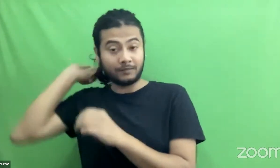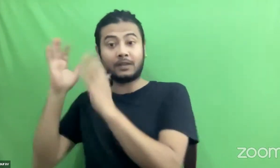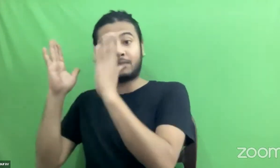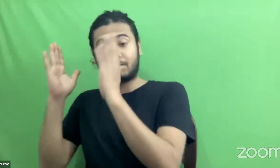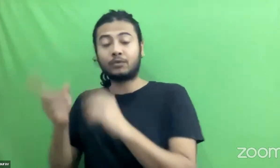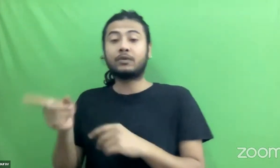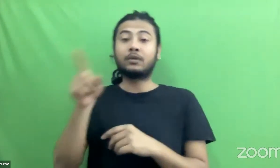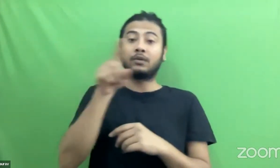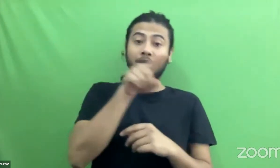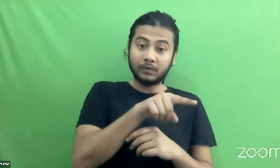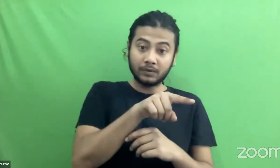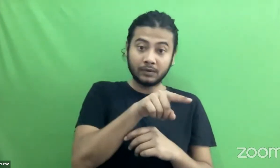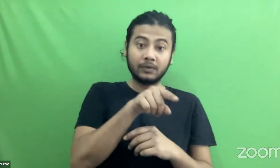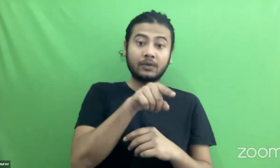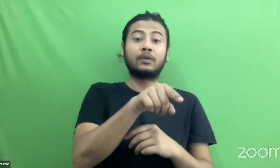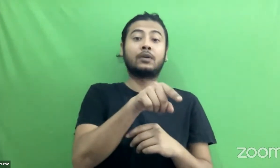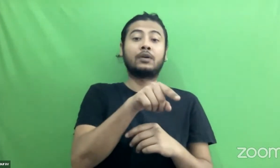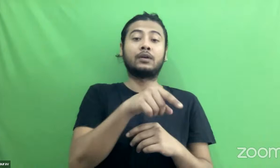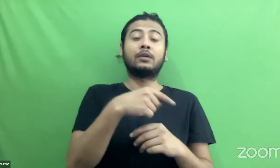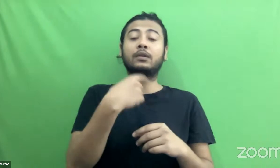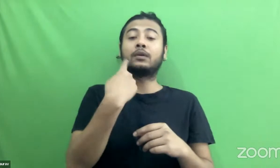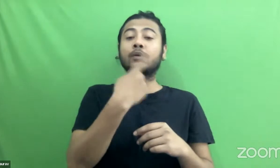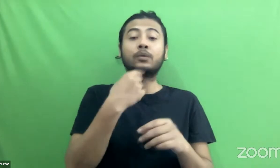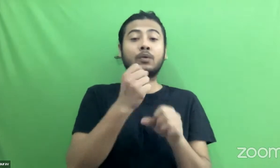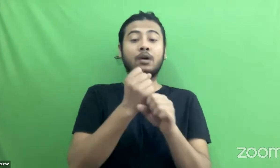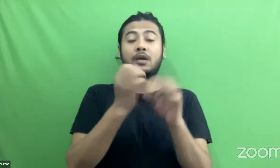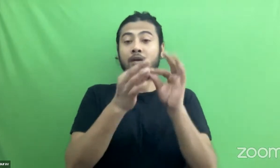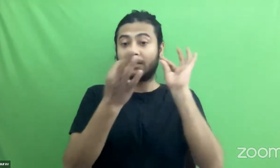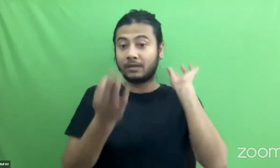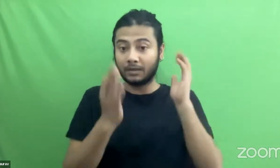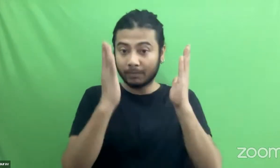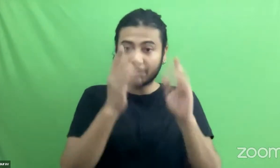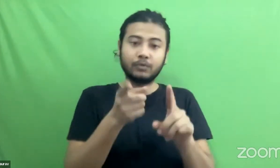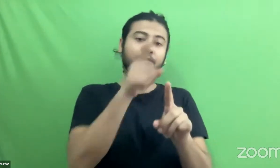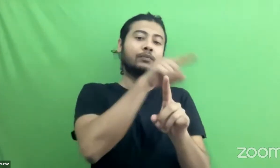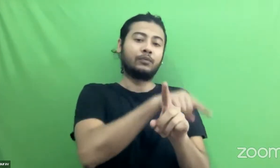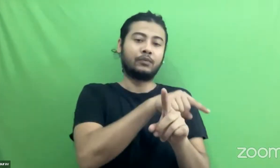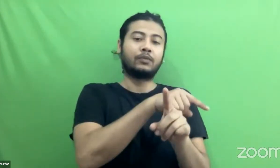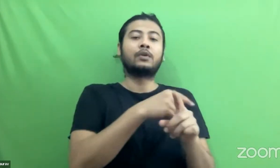So these are actually the Panchatattva from Mayapur.